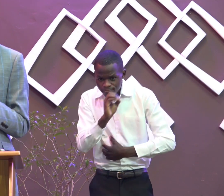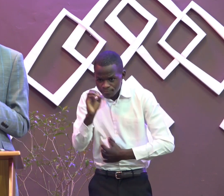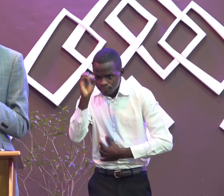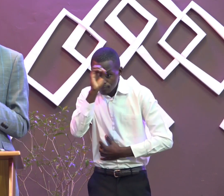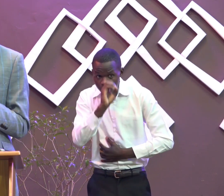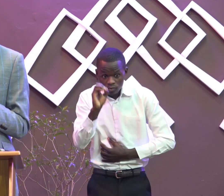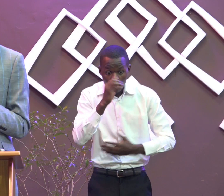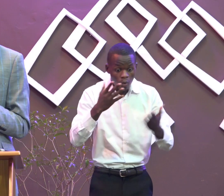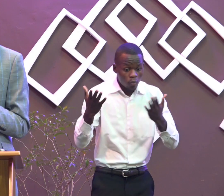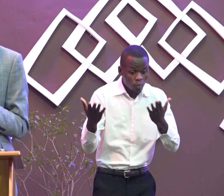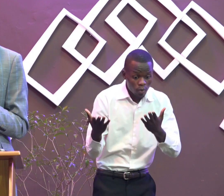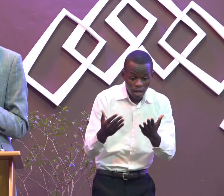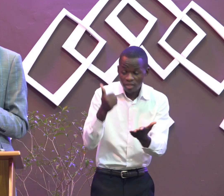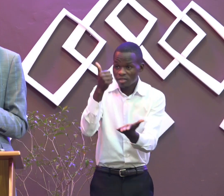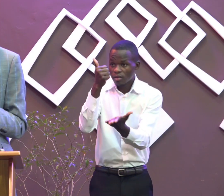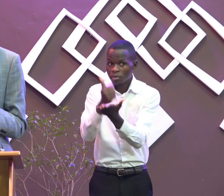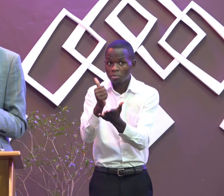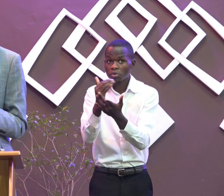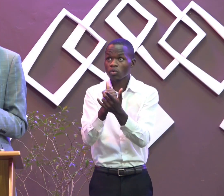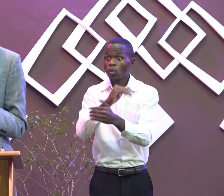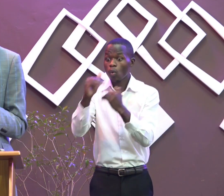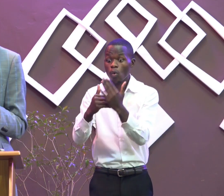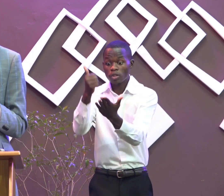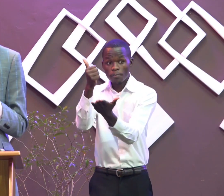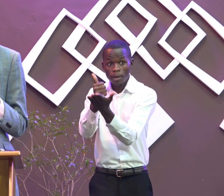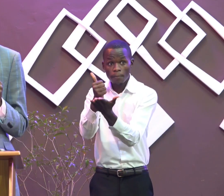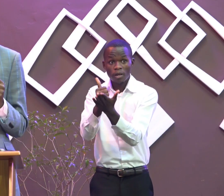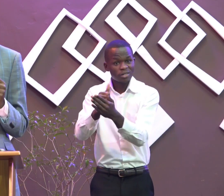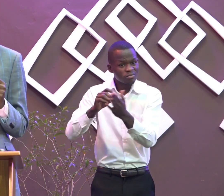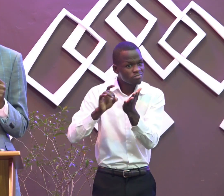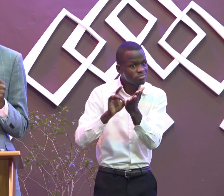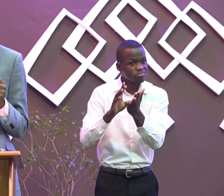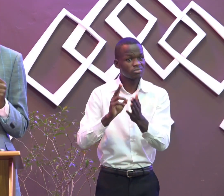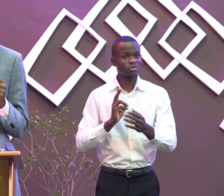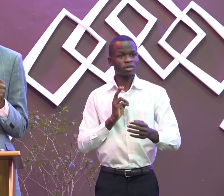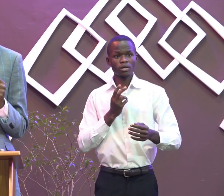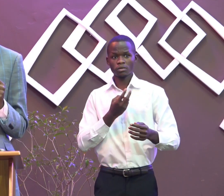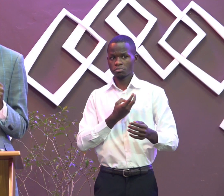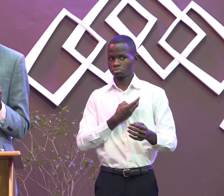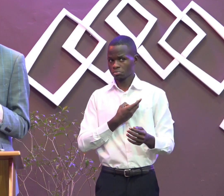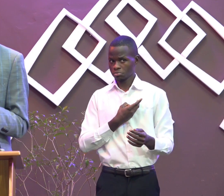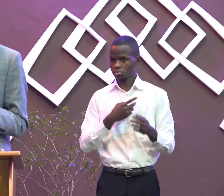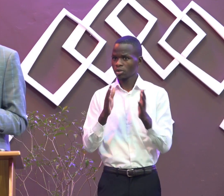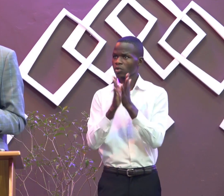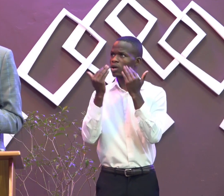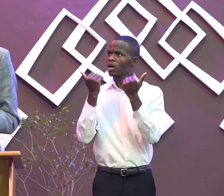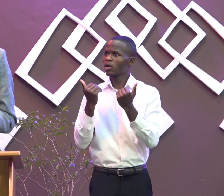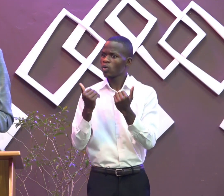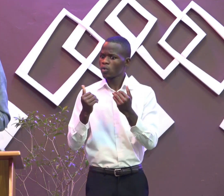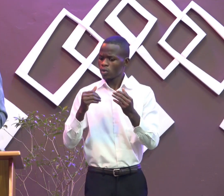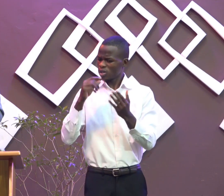biwandiiko banka zonna zaatugobanga tetulinayo wadde akawandiiko akamu ebanka eyatukkiriza yali